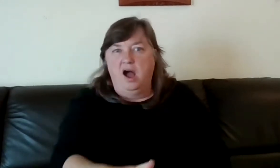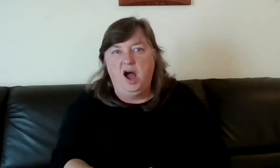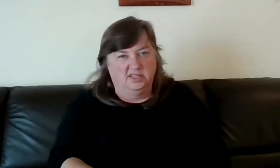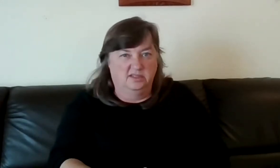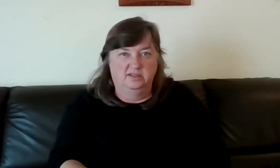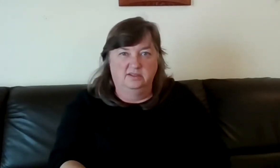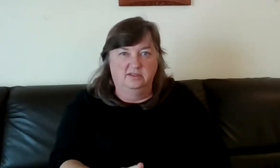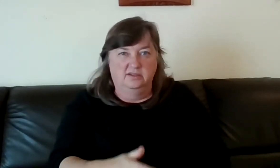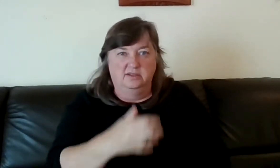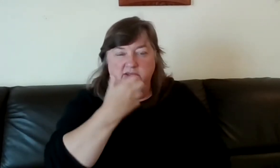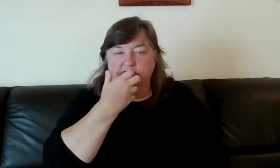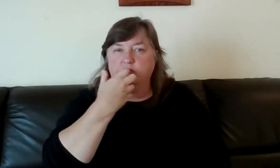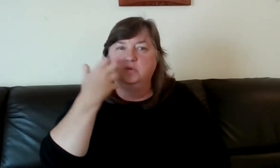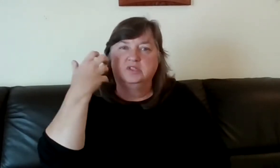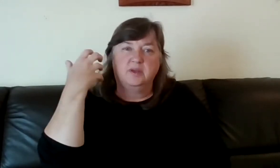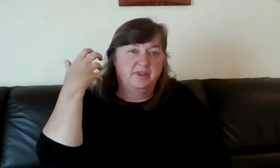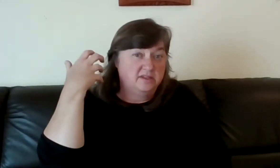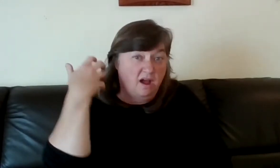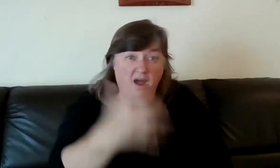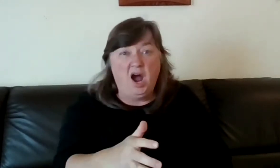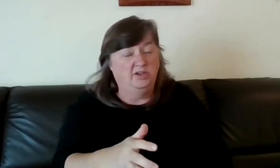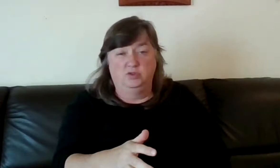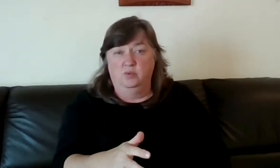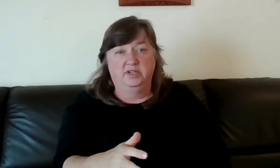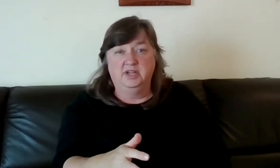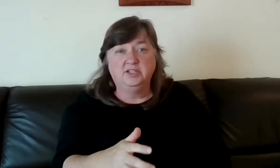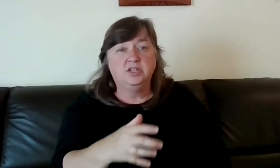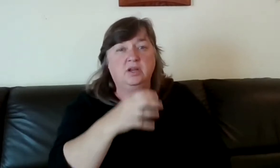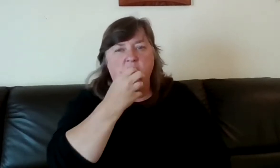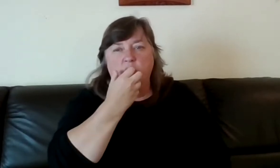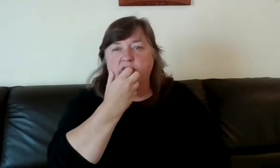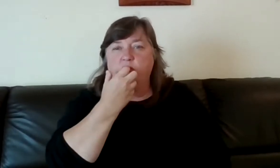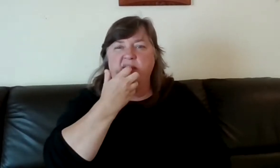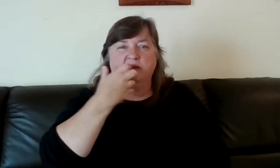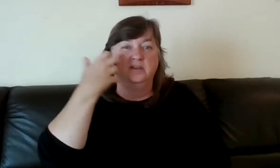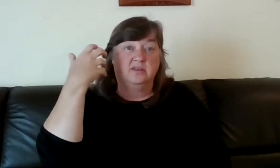Hot. So something is hot, you don't want to touch it, or the weather is